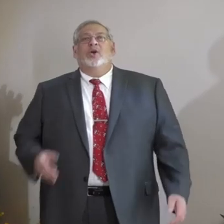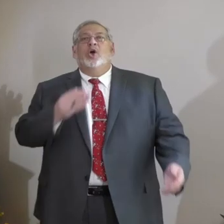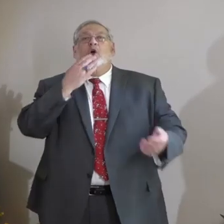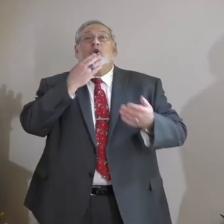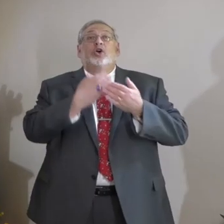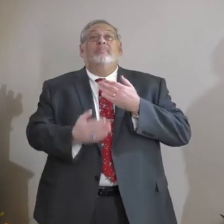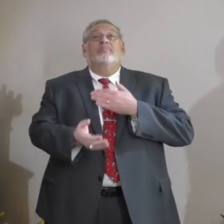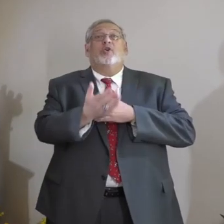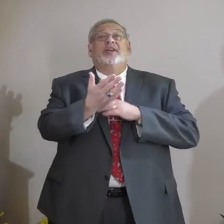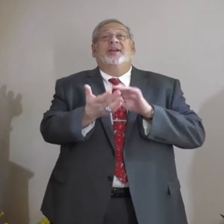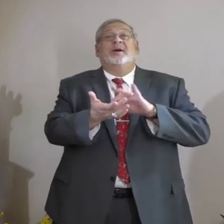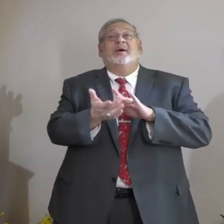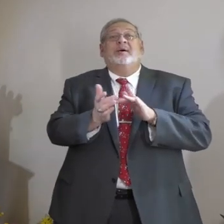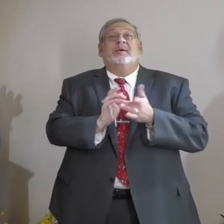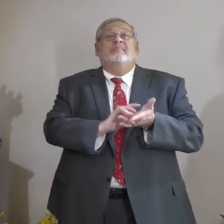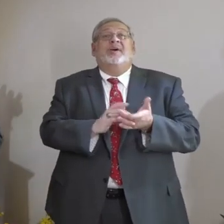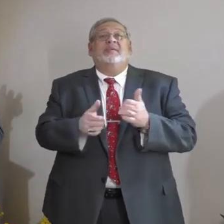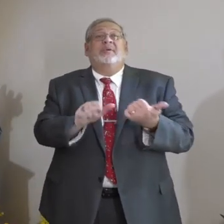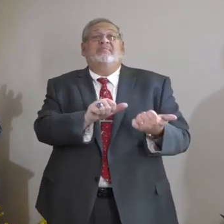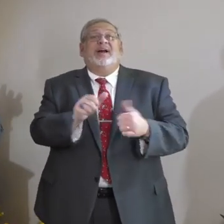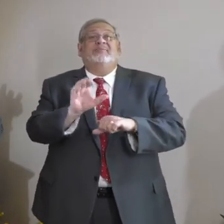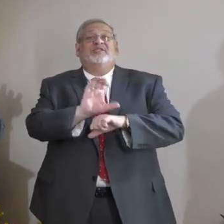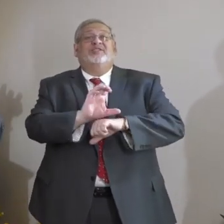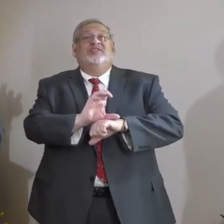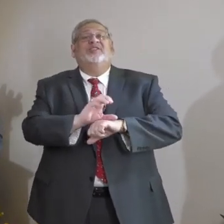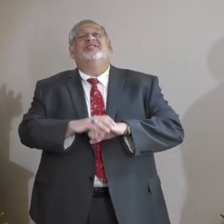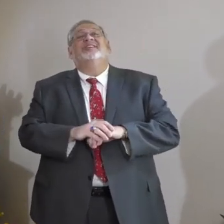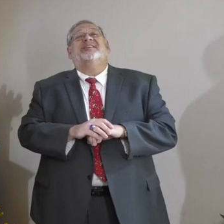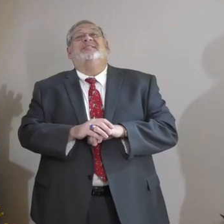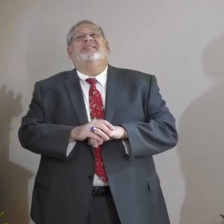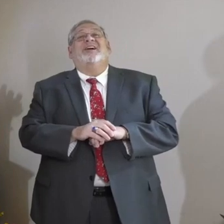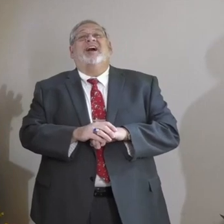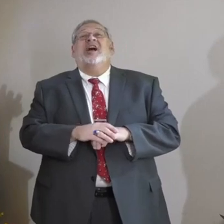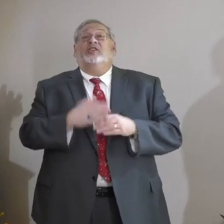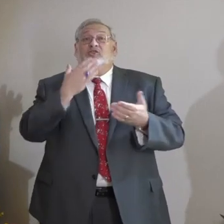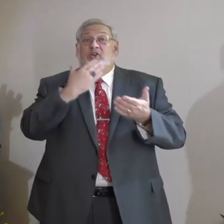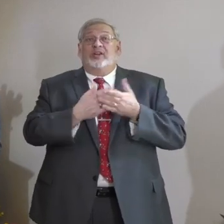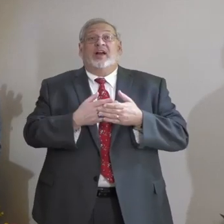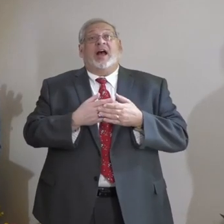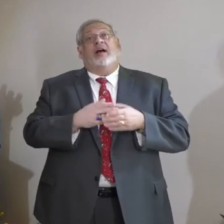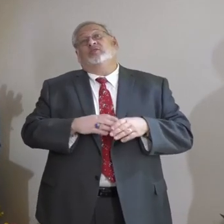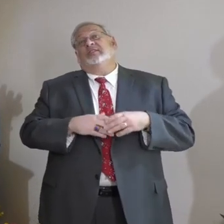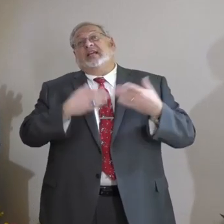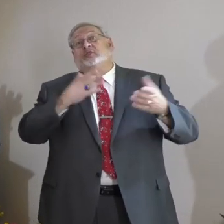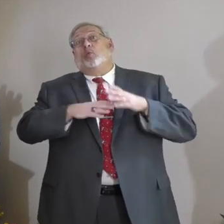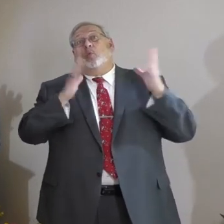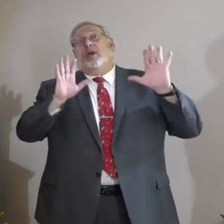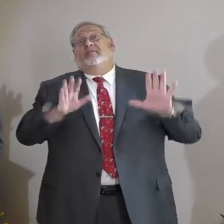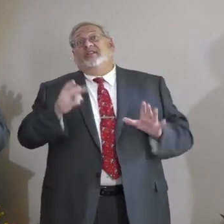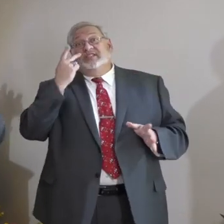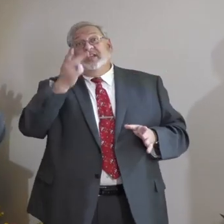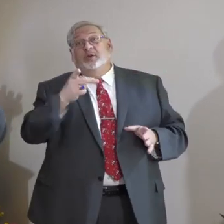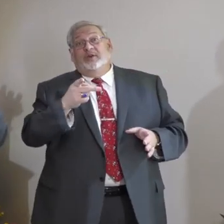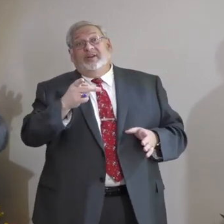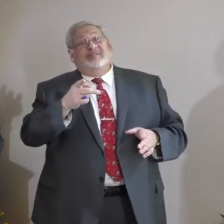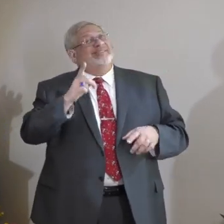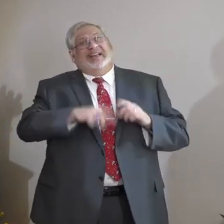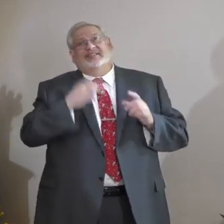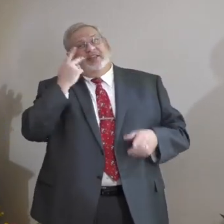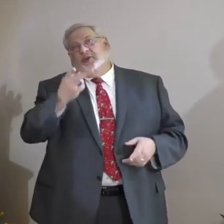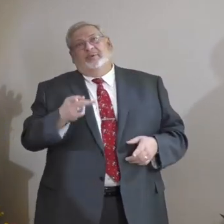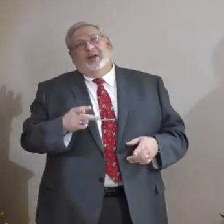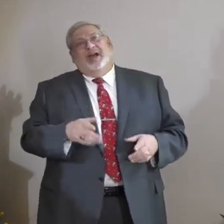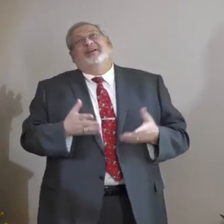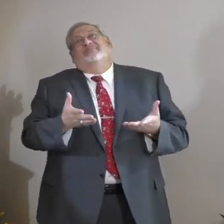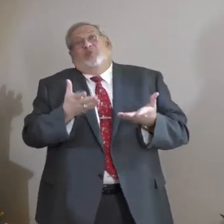Good morning, Bible Baptist Church people. It's good. I'm glad you're watching. You know, I say it's great to see you, but I can't see you. I wish I could see you